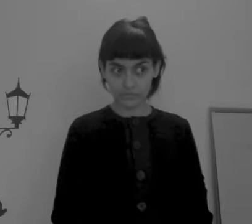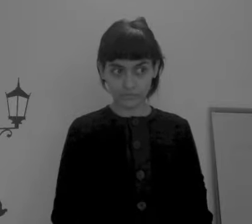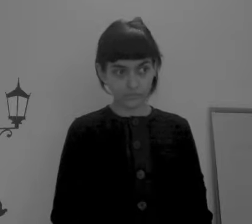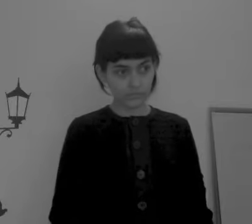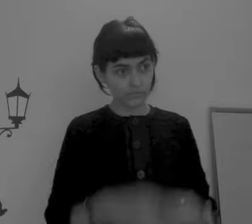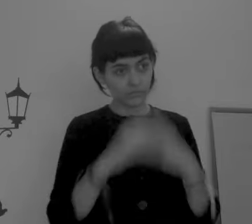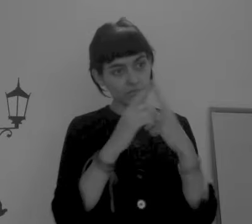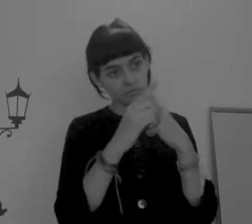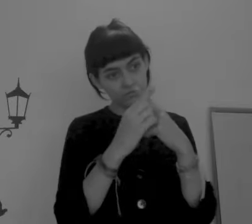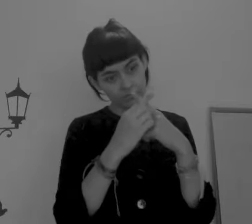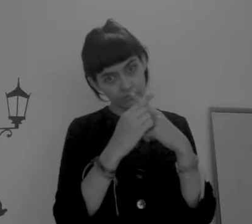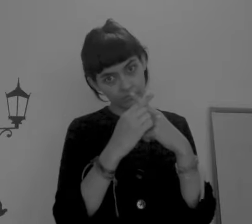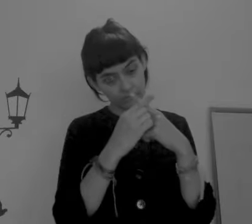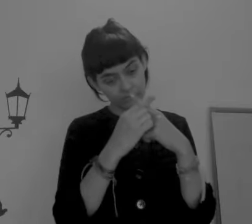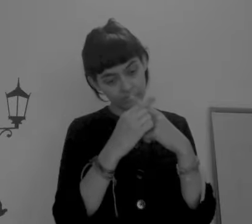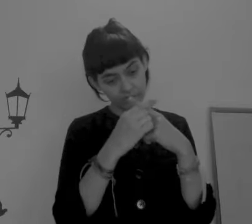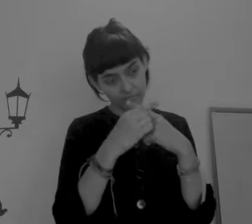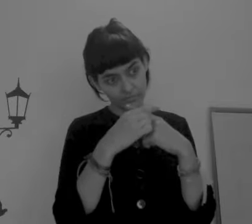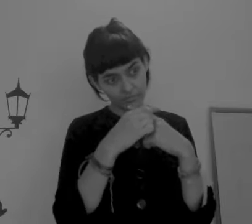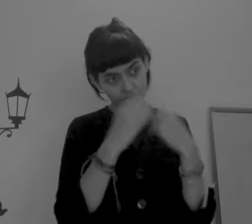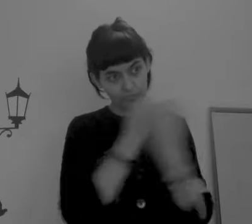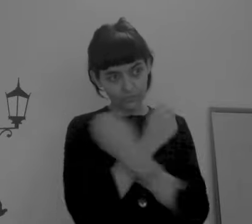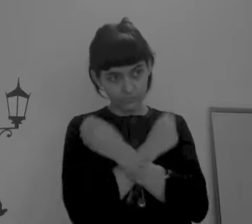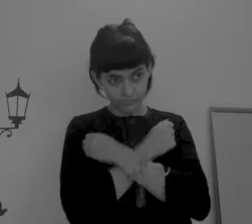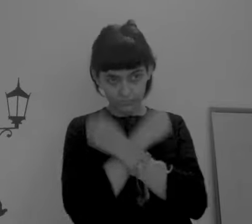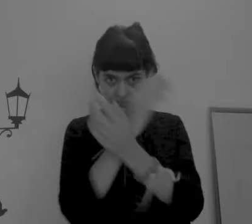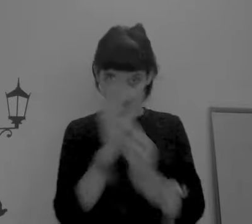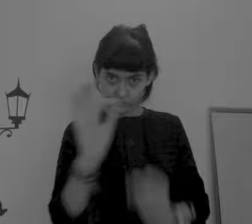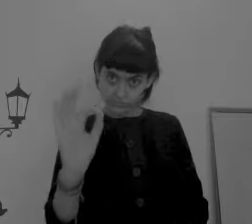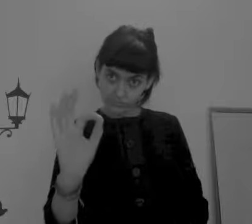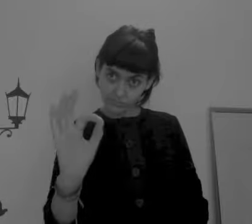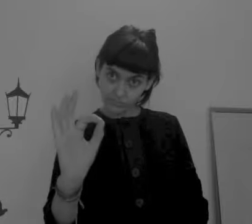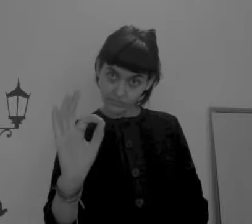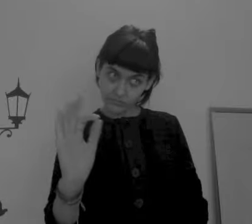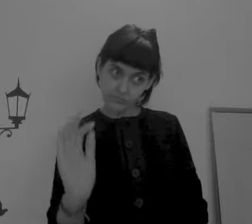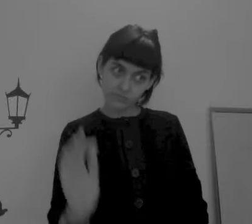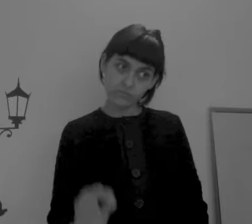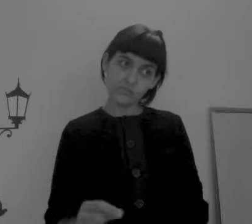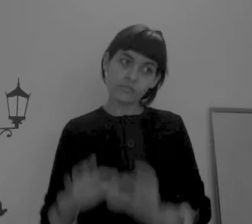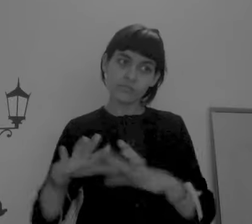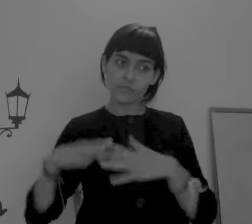Then she appeared, a love so fine,